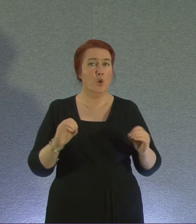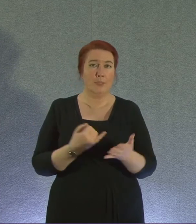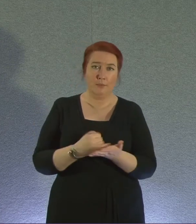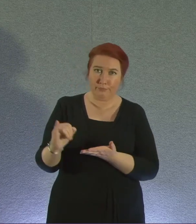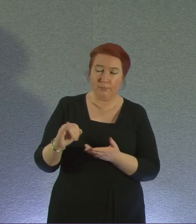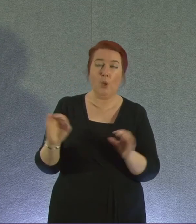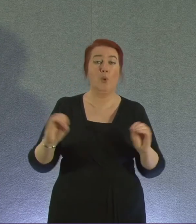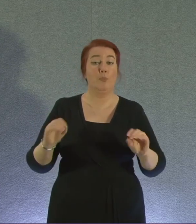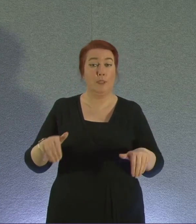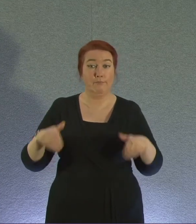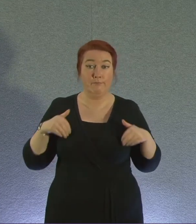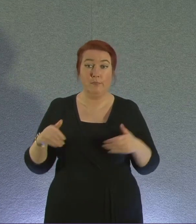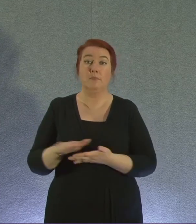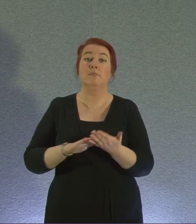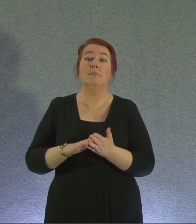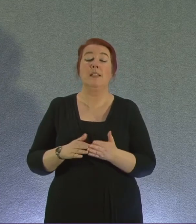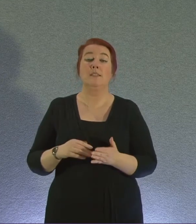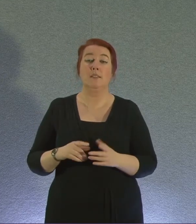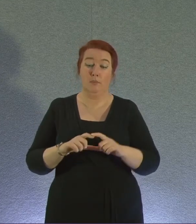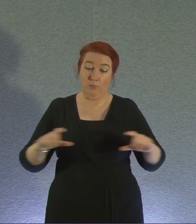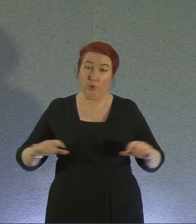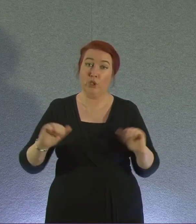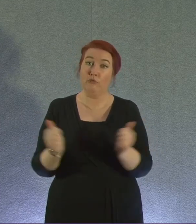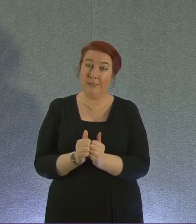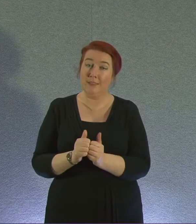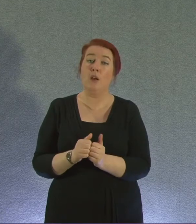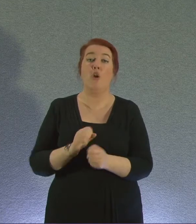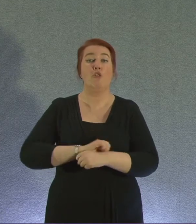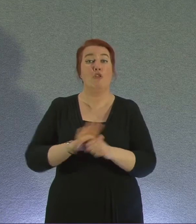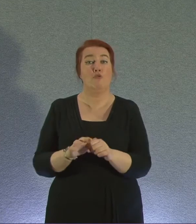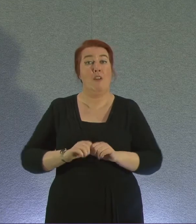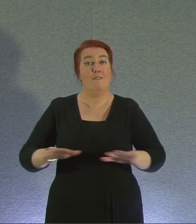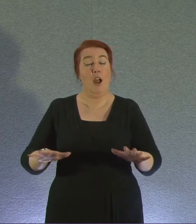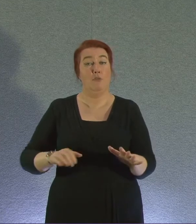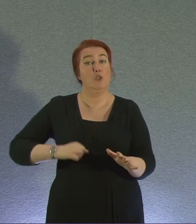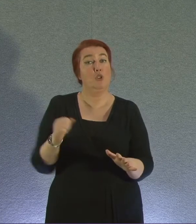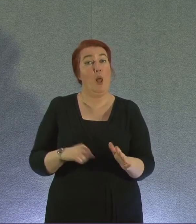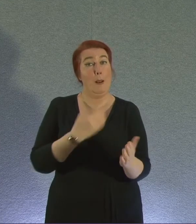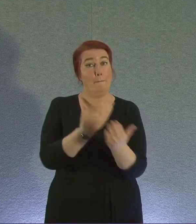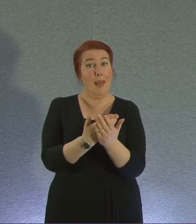no abstentions. The motion is agreed and the Coronavirus Scotland Bill is passed.